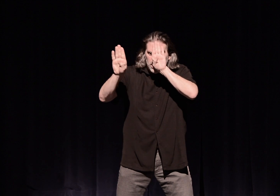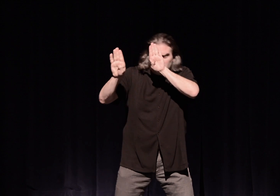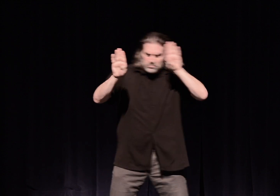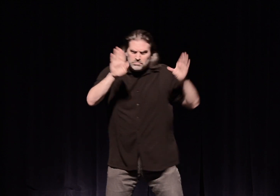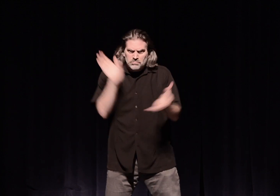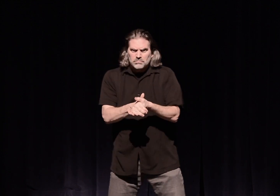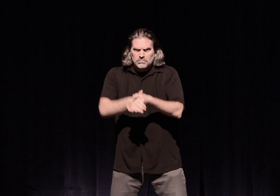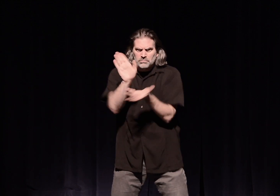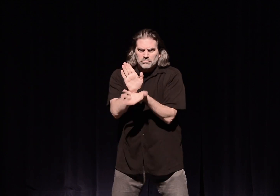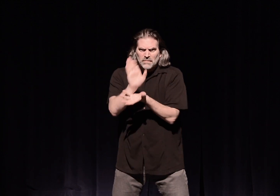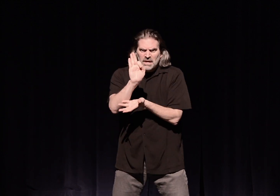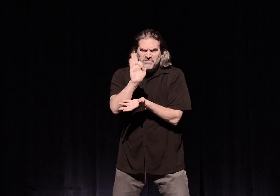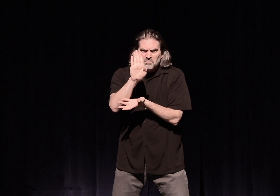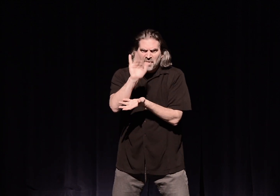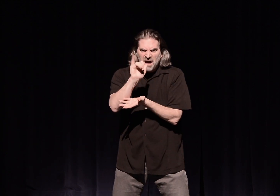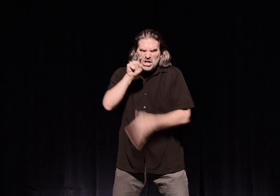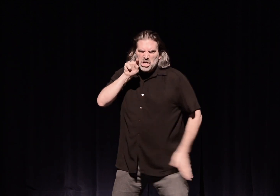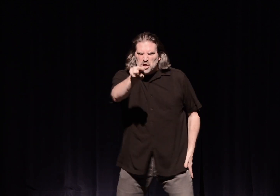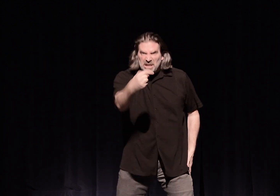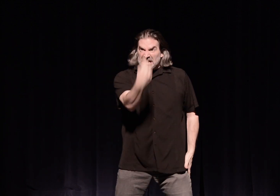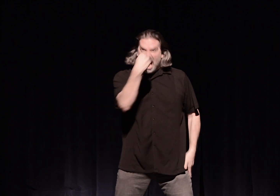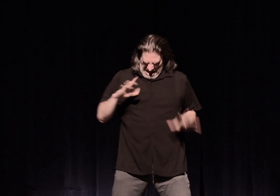the door. It's the FBI, you!